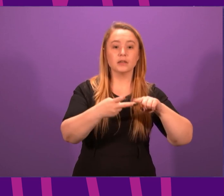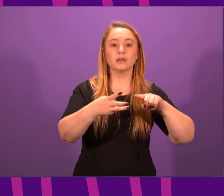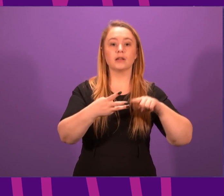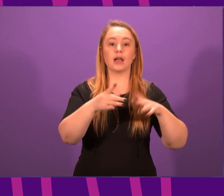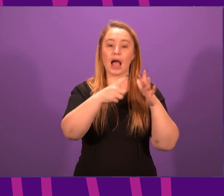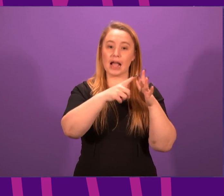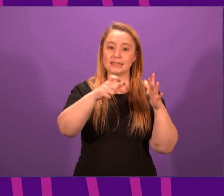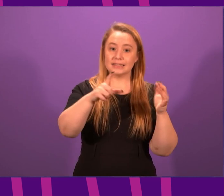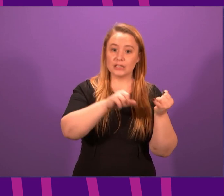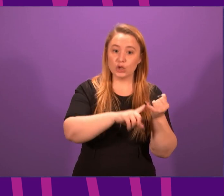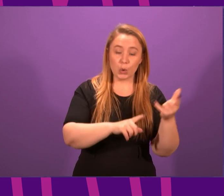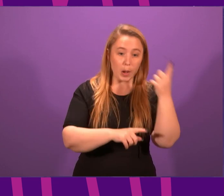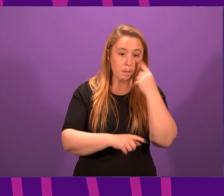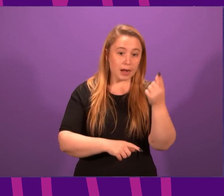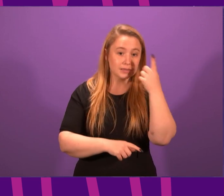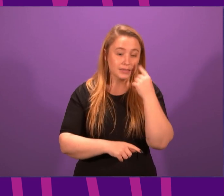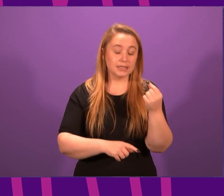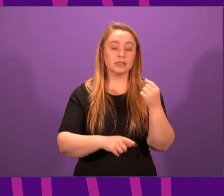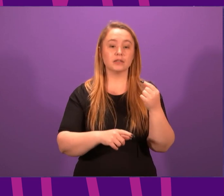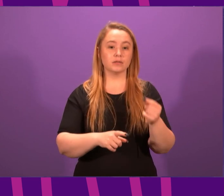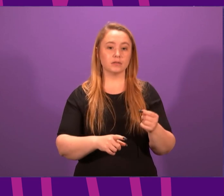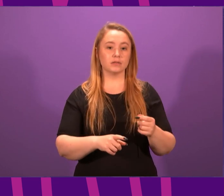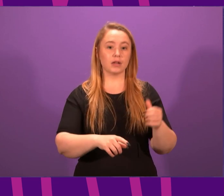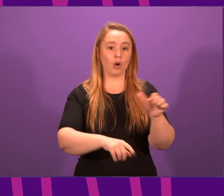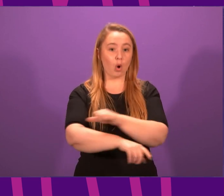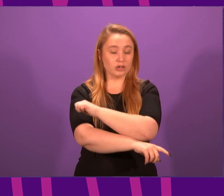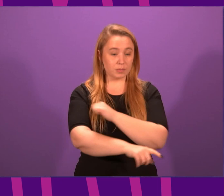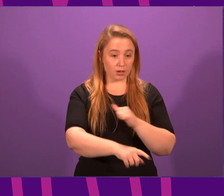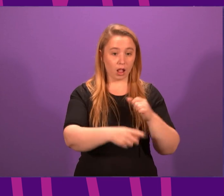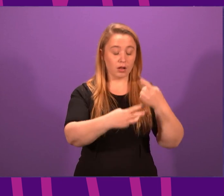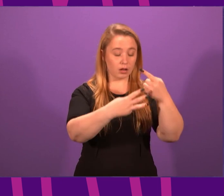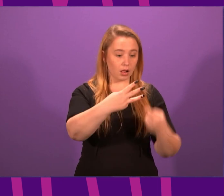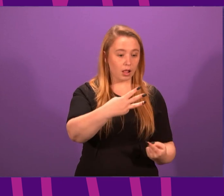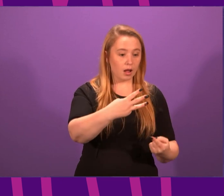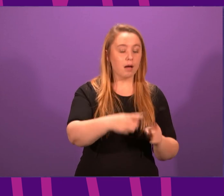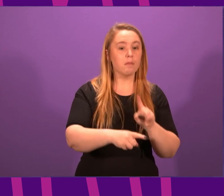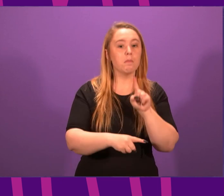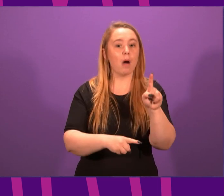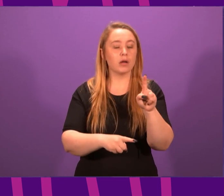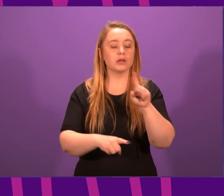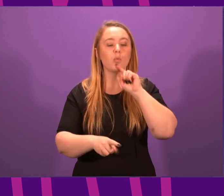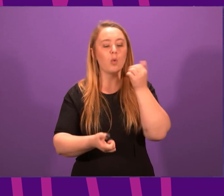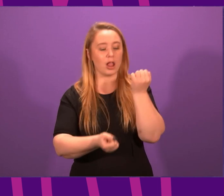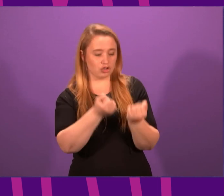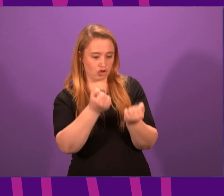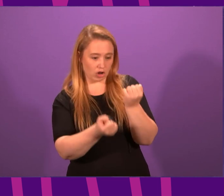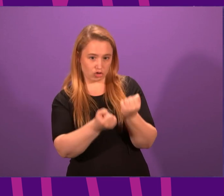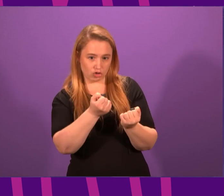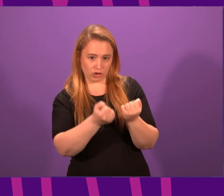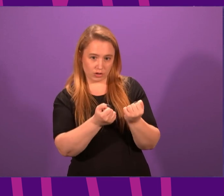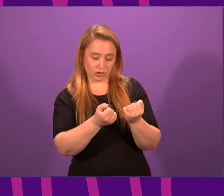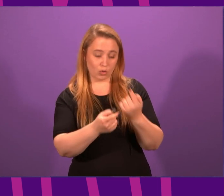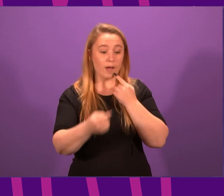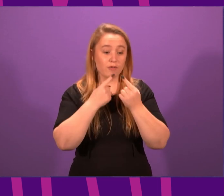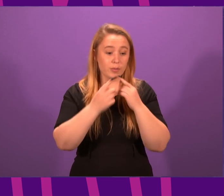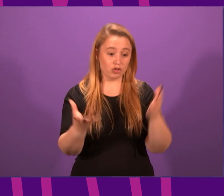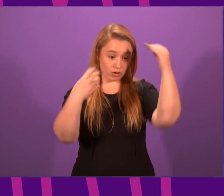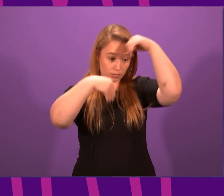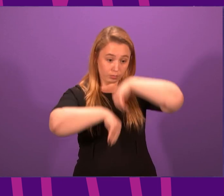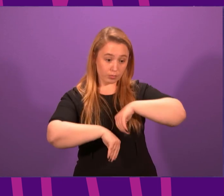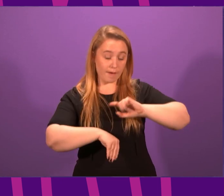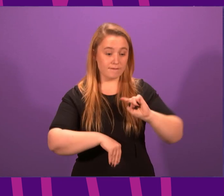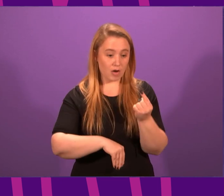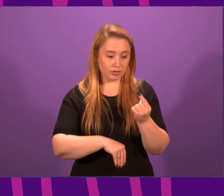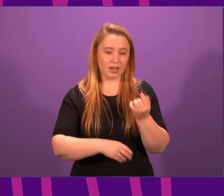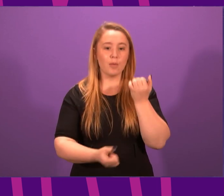and ICU capacities, but we then make a judgment. And what was also said really clearly